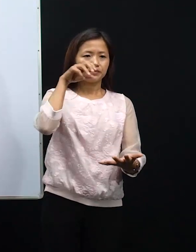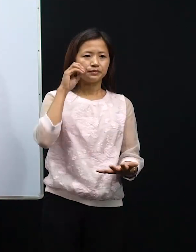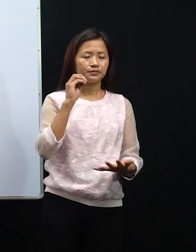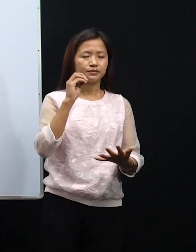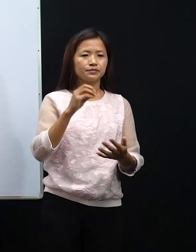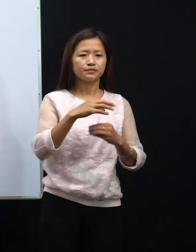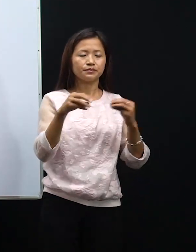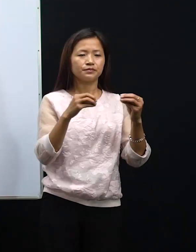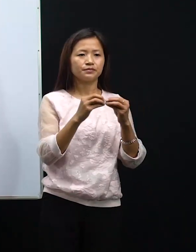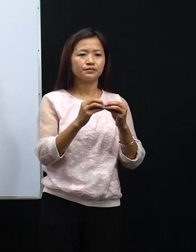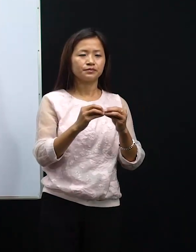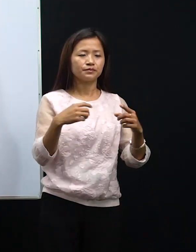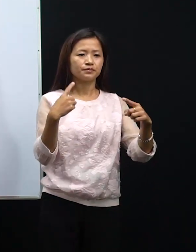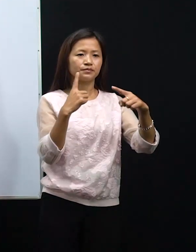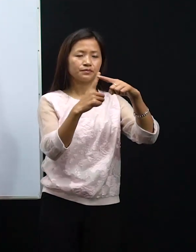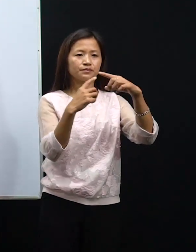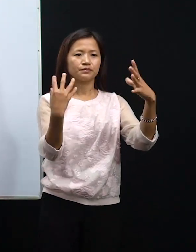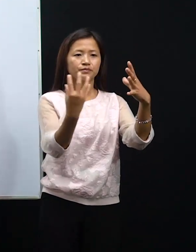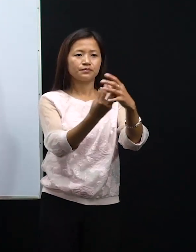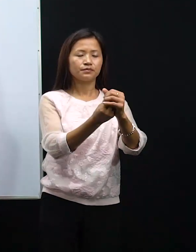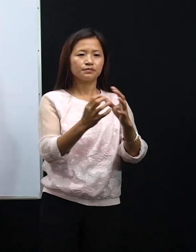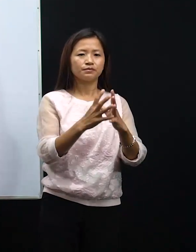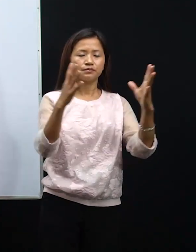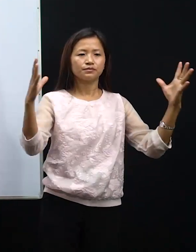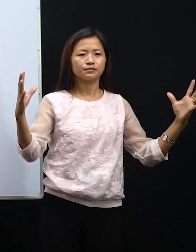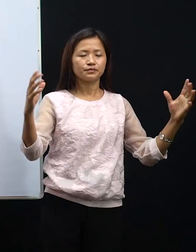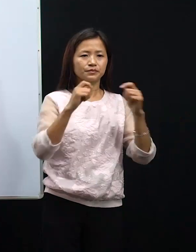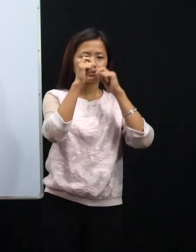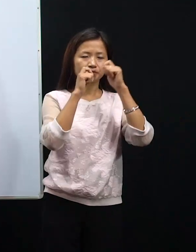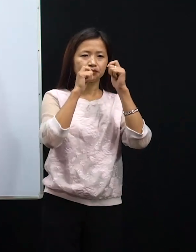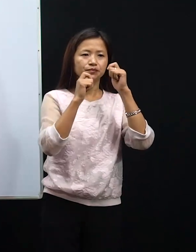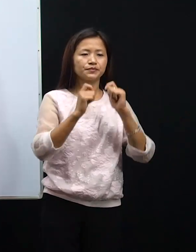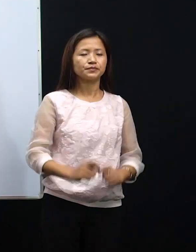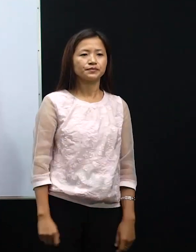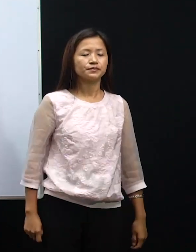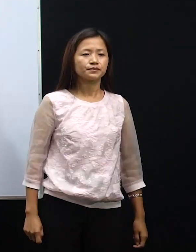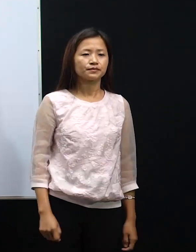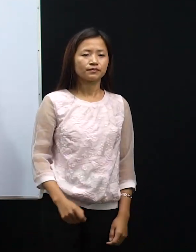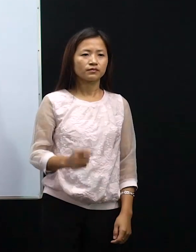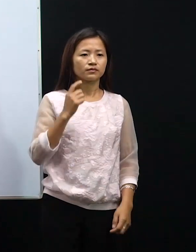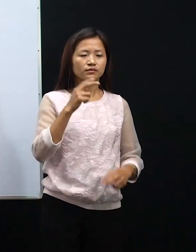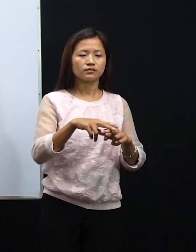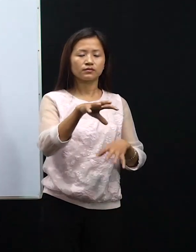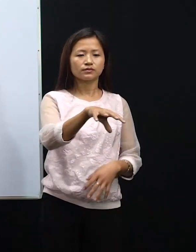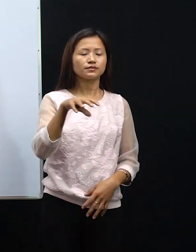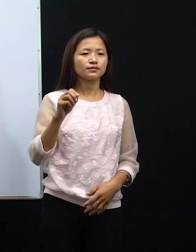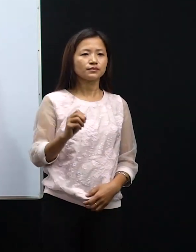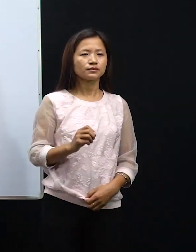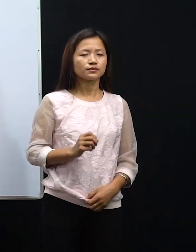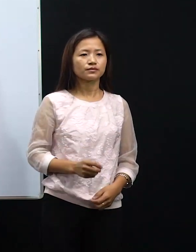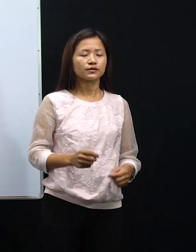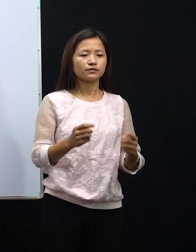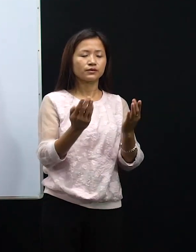is addition of a bigger expression. For example, if I take an example from the